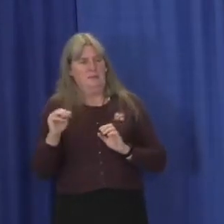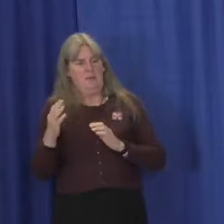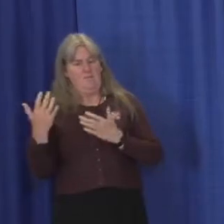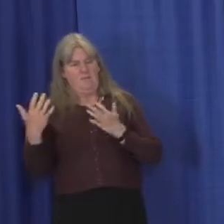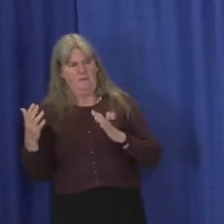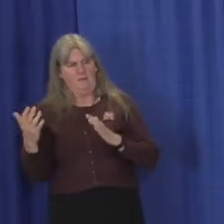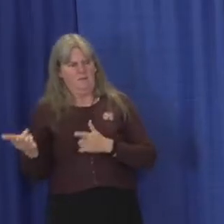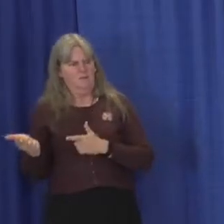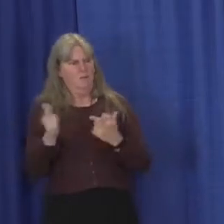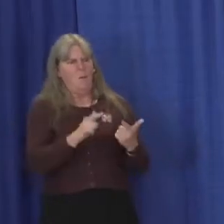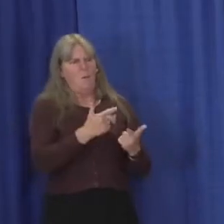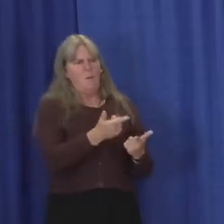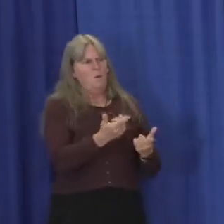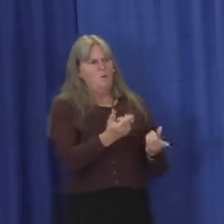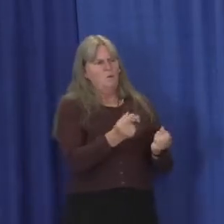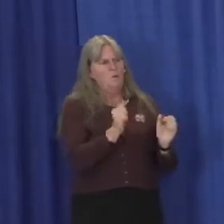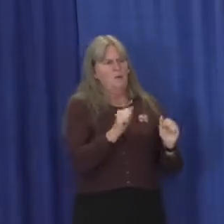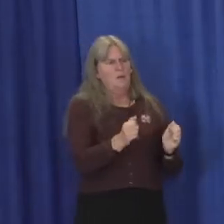Okay, thank you.